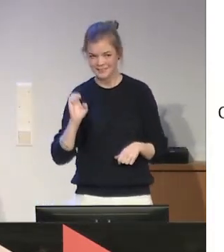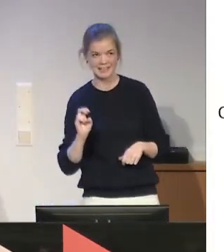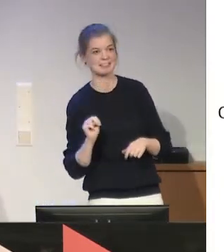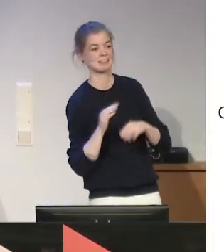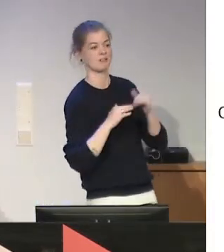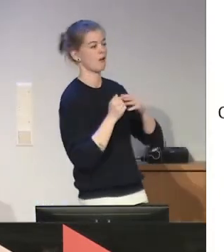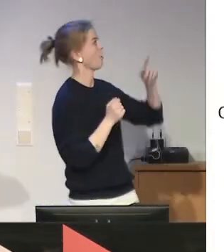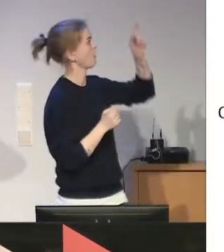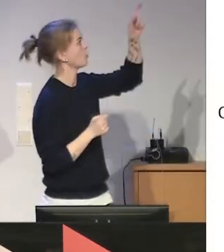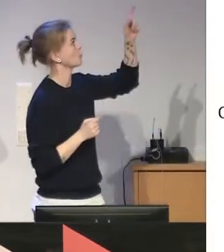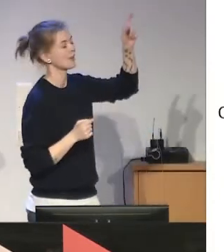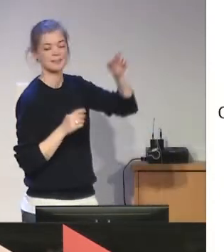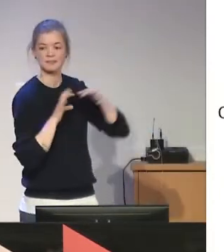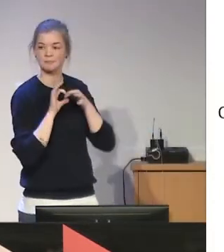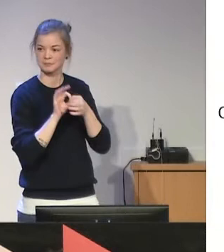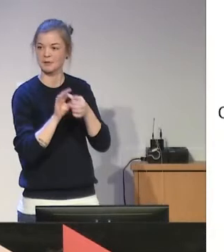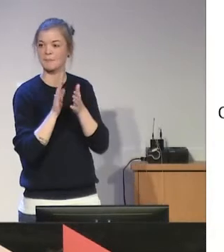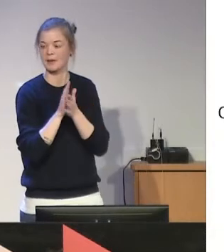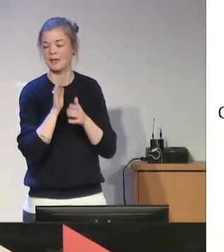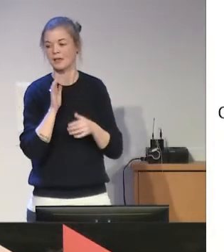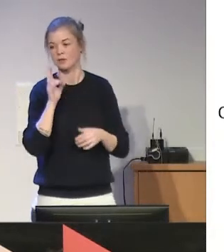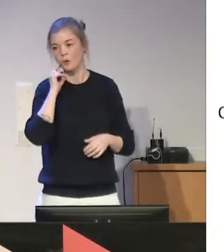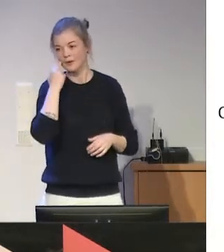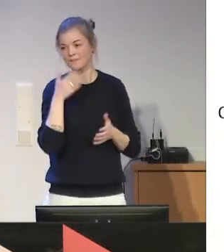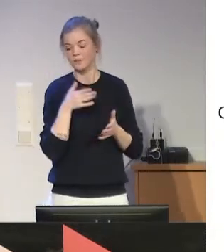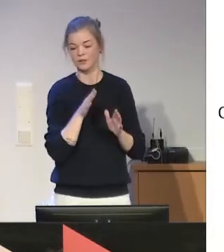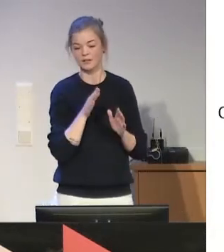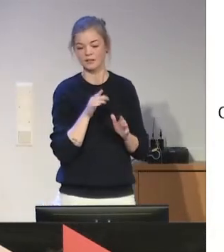Oskar Larsen, who actually made this model,